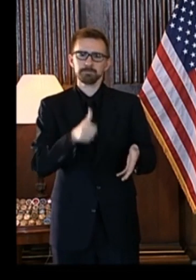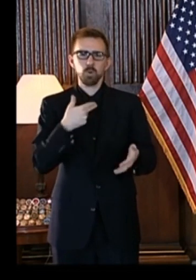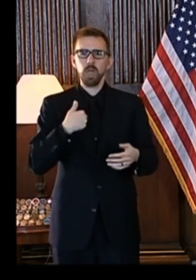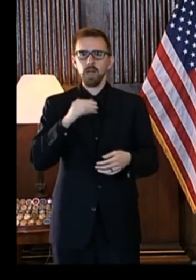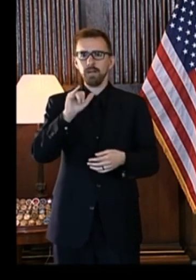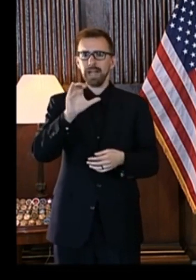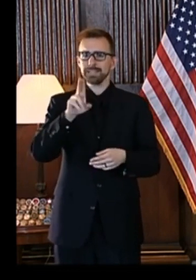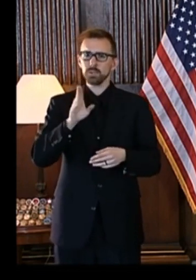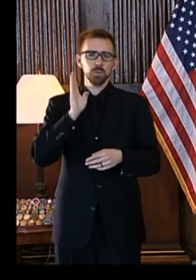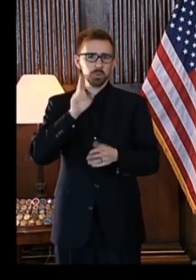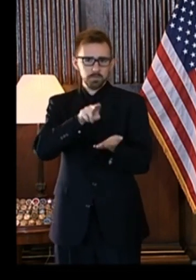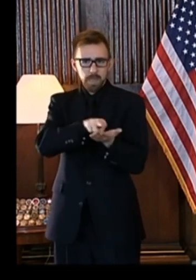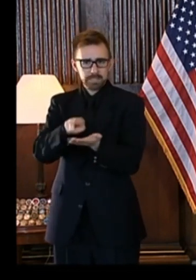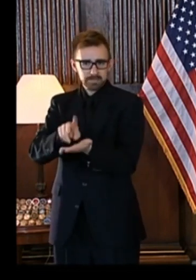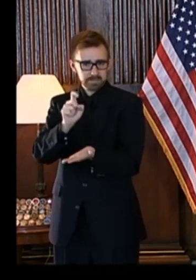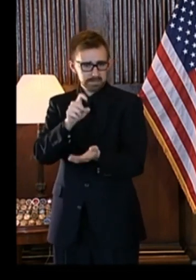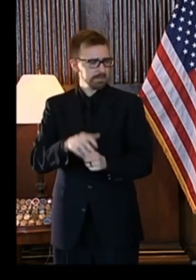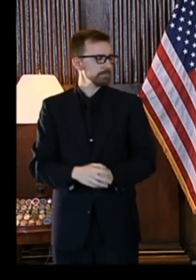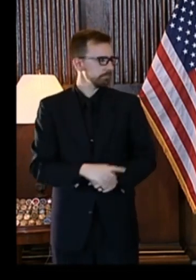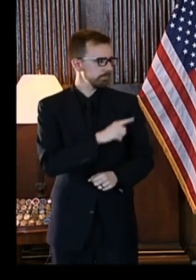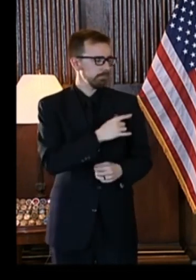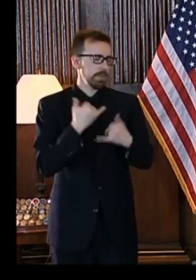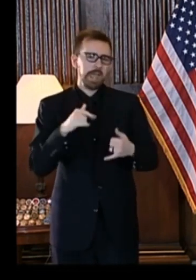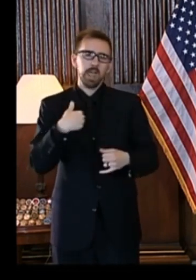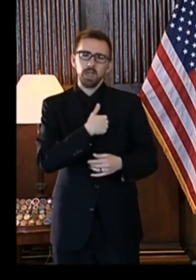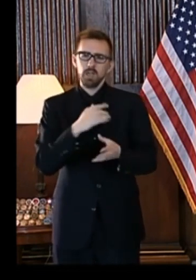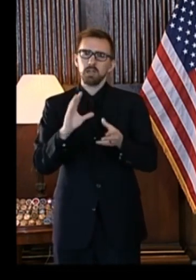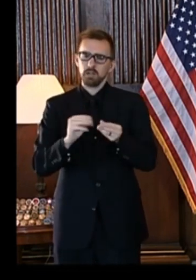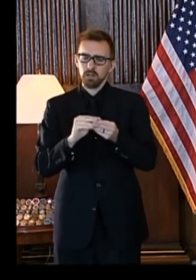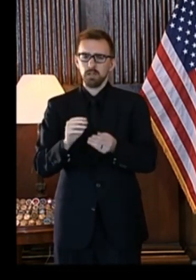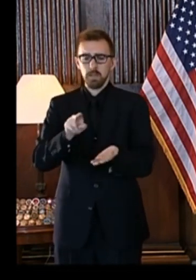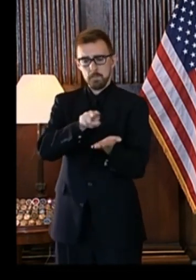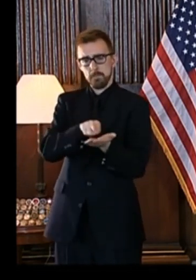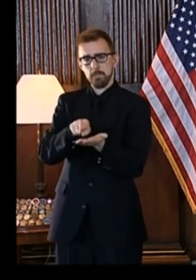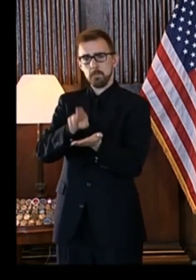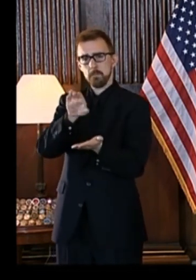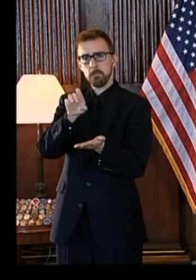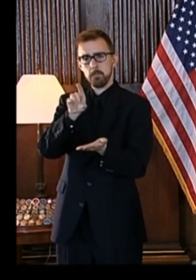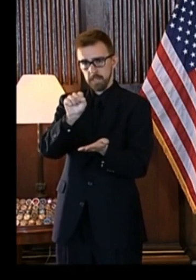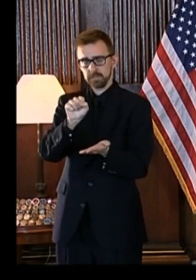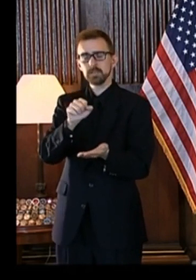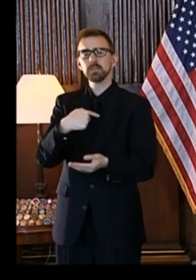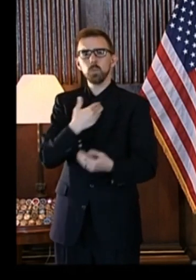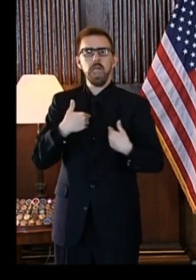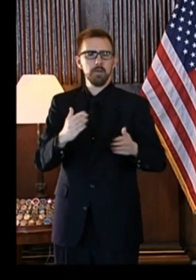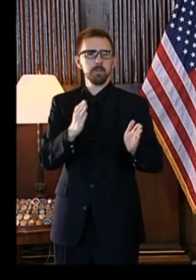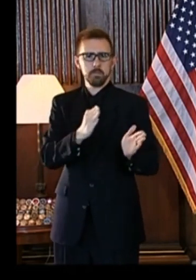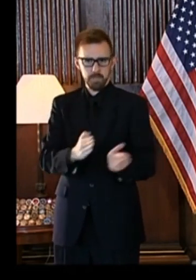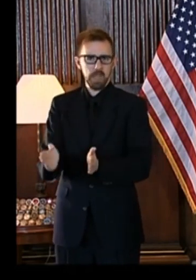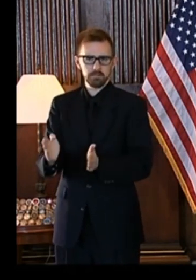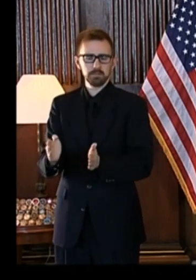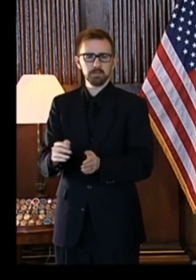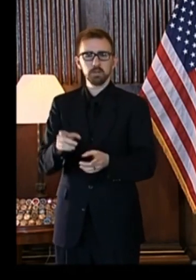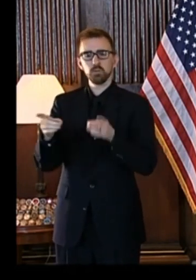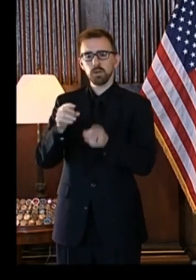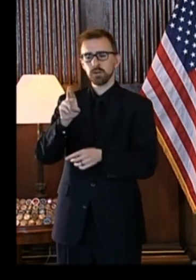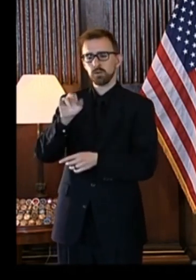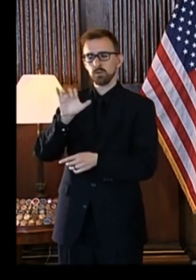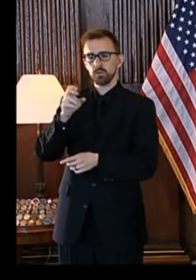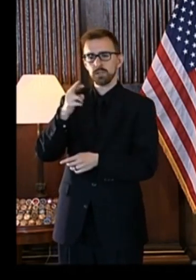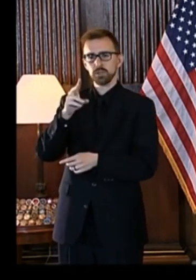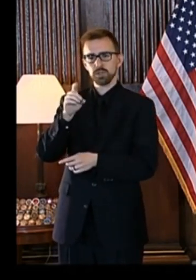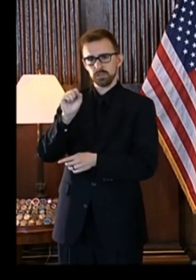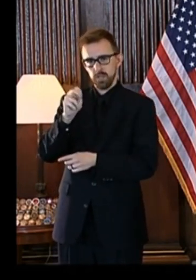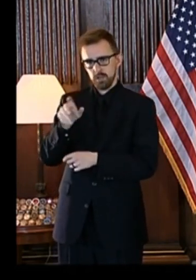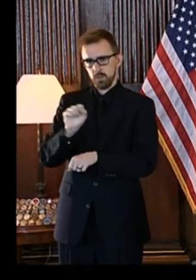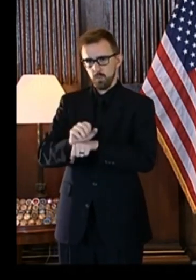beds? Today, as we speak, when it comes to the bed space in the state of Missouri, we have a plan in place. Director Richardson is working on